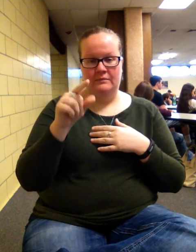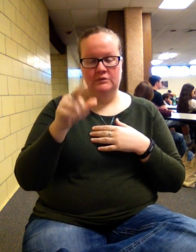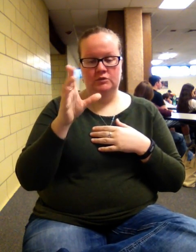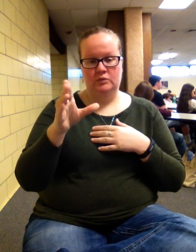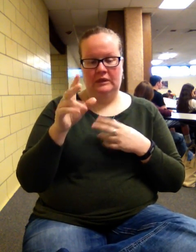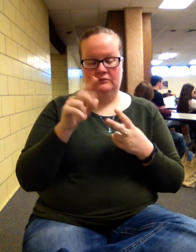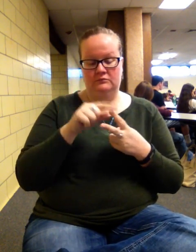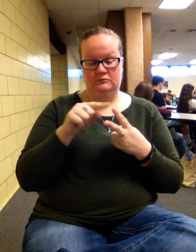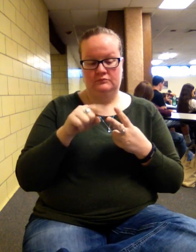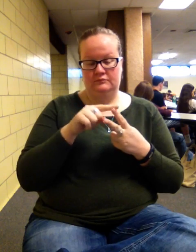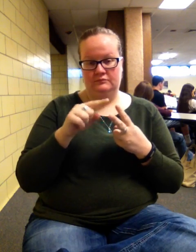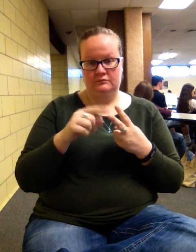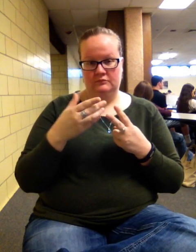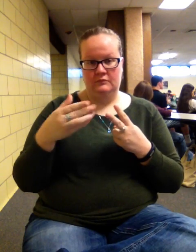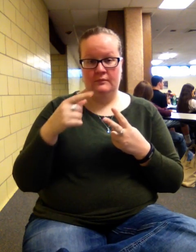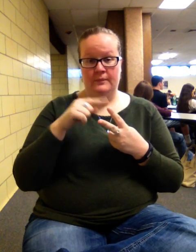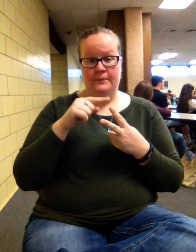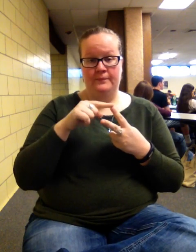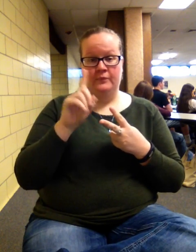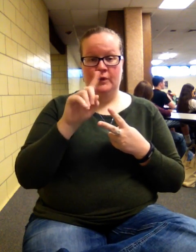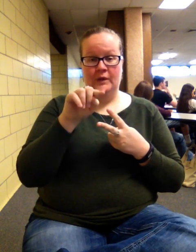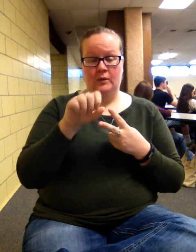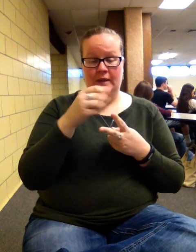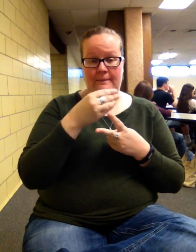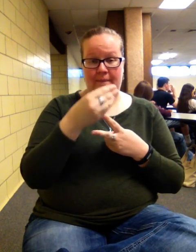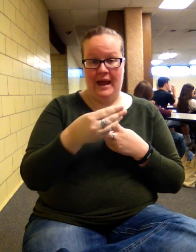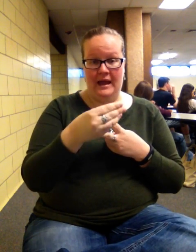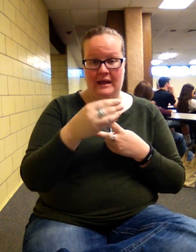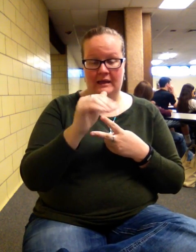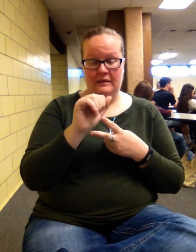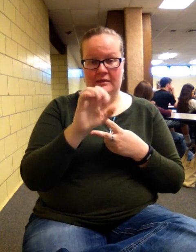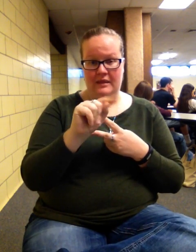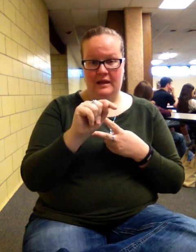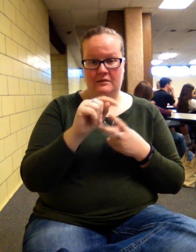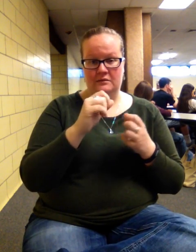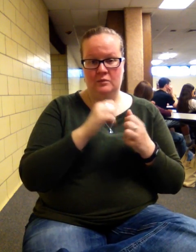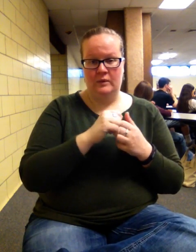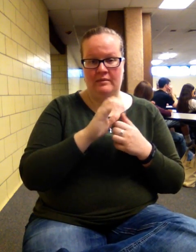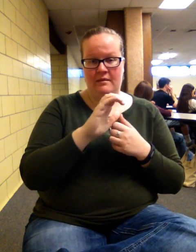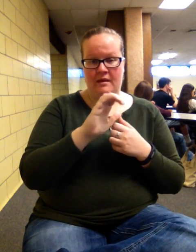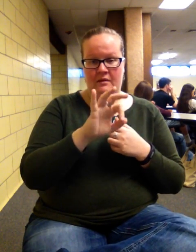states. Either you'll be where you can buy the assets with the cash flow that you have now,